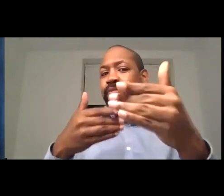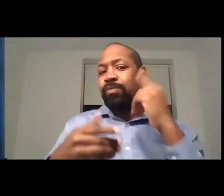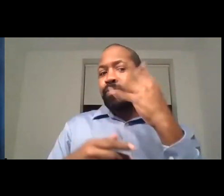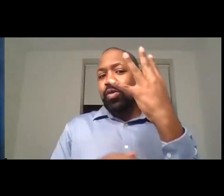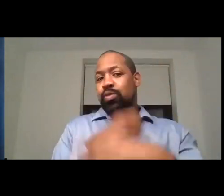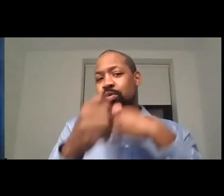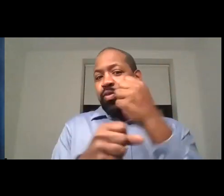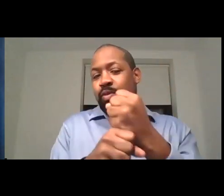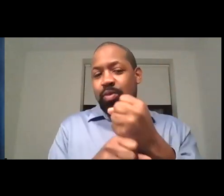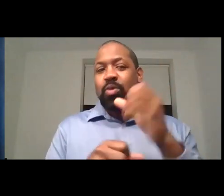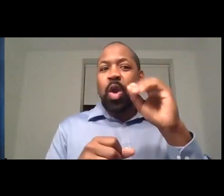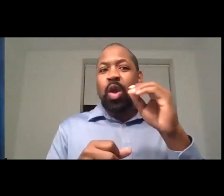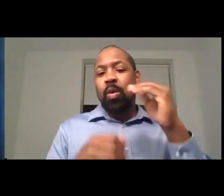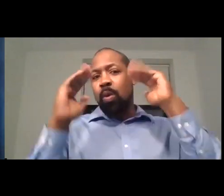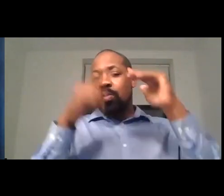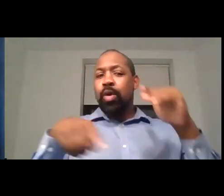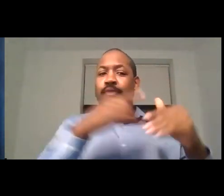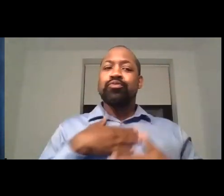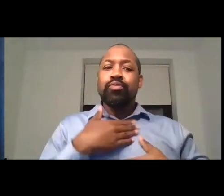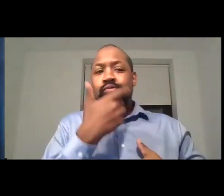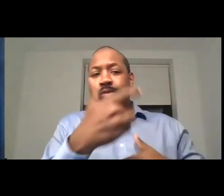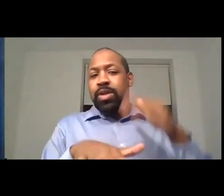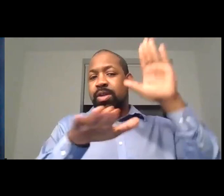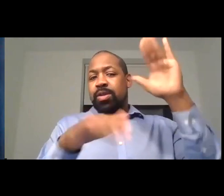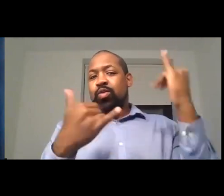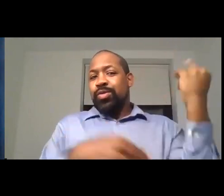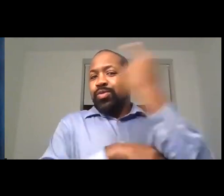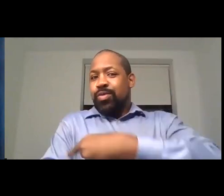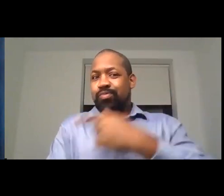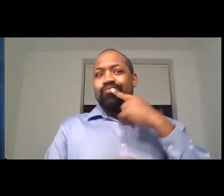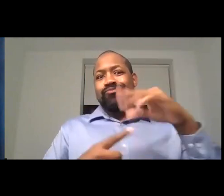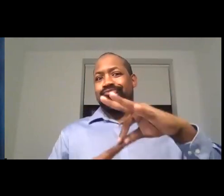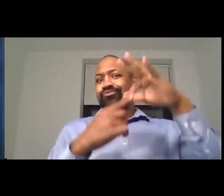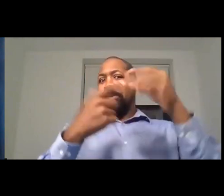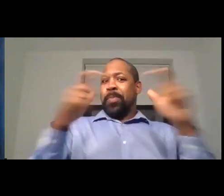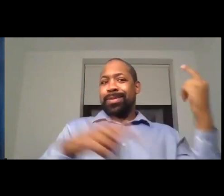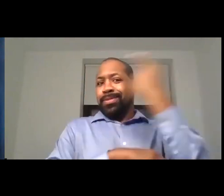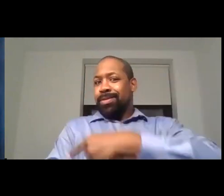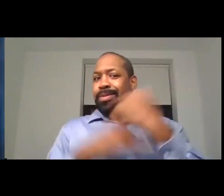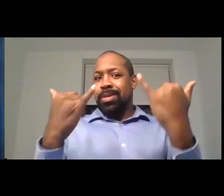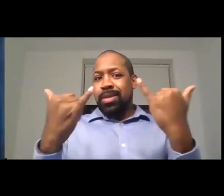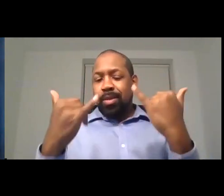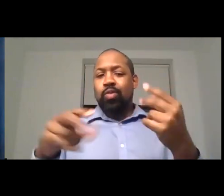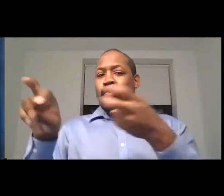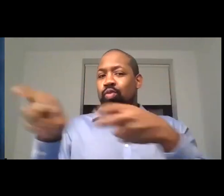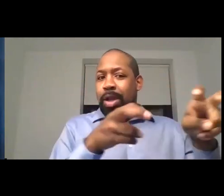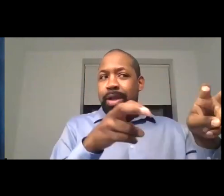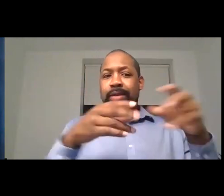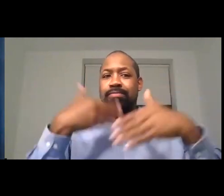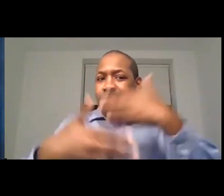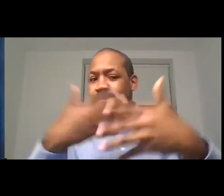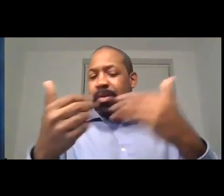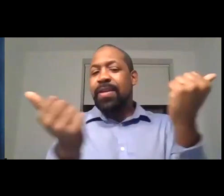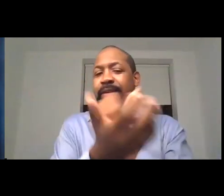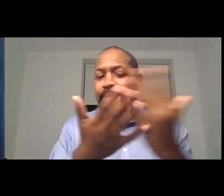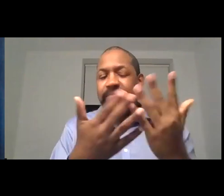I know we have a new term coming up with a new president, and hopefully we're able to watch the inauguration. And I know today was a